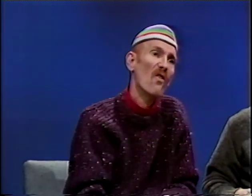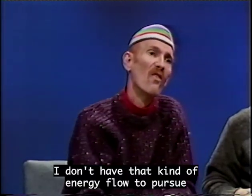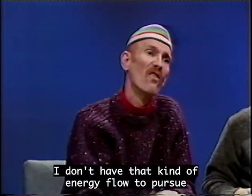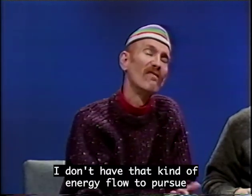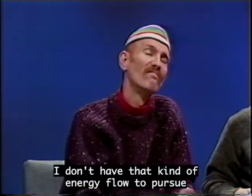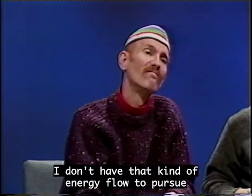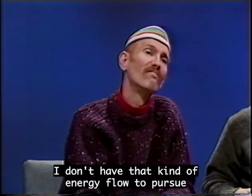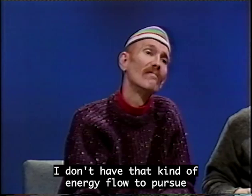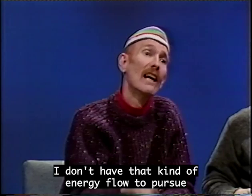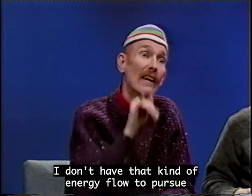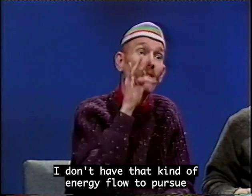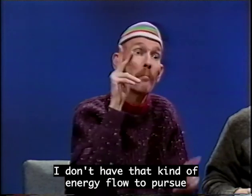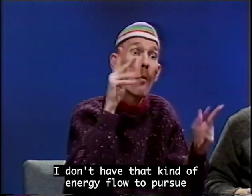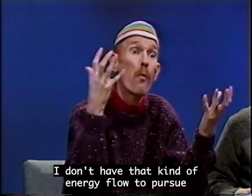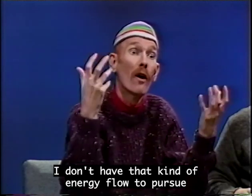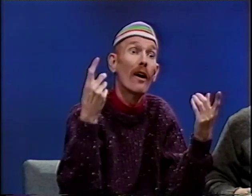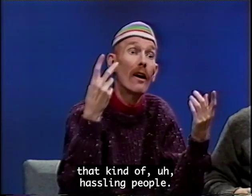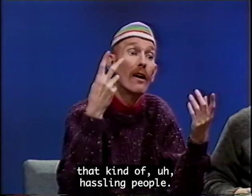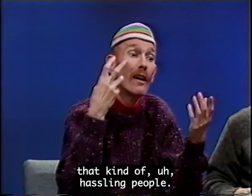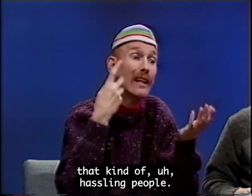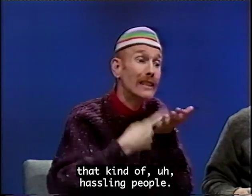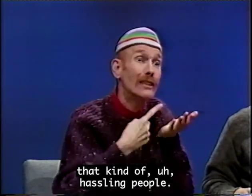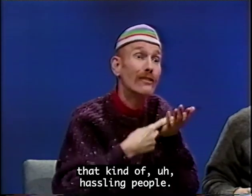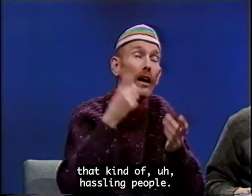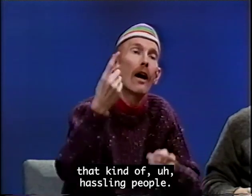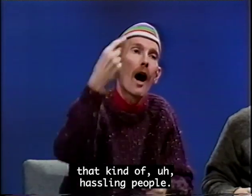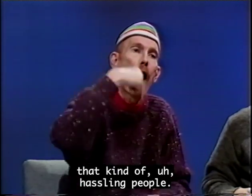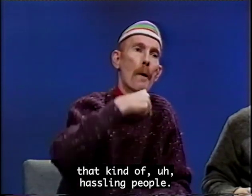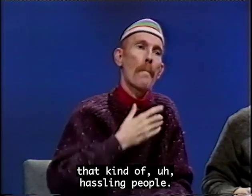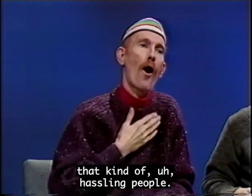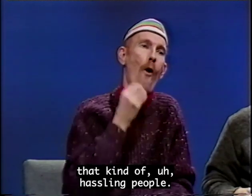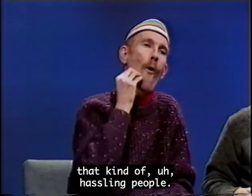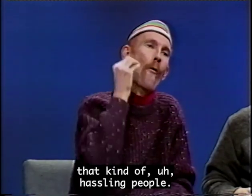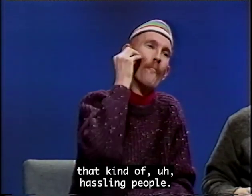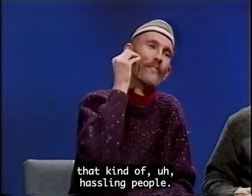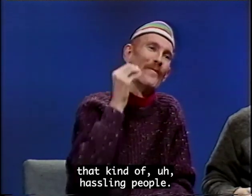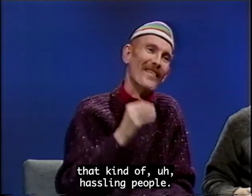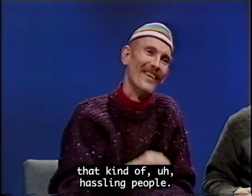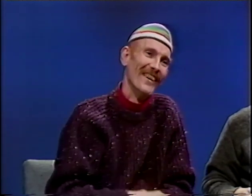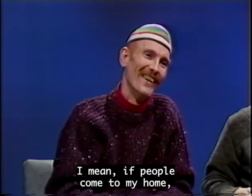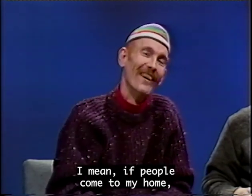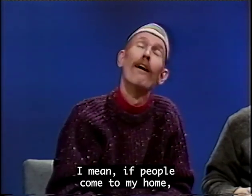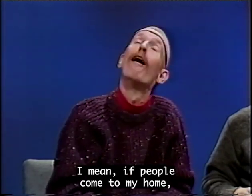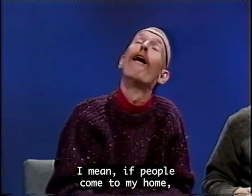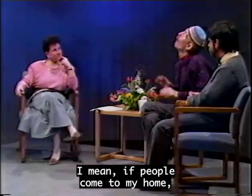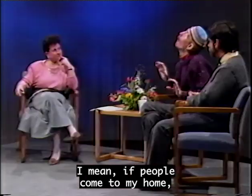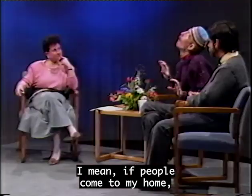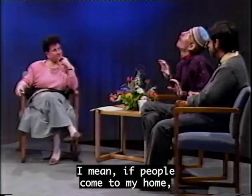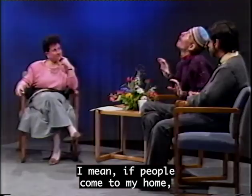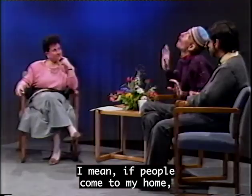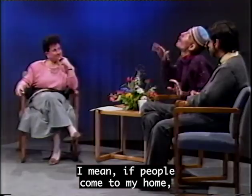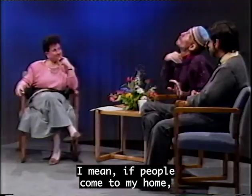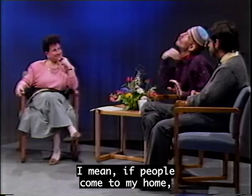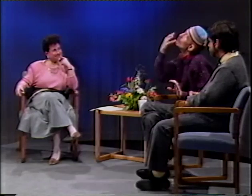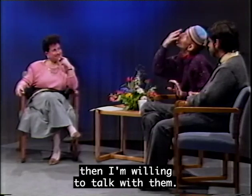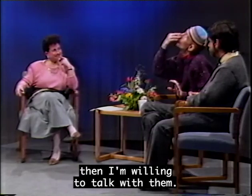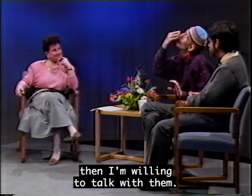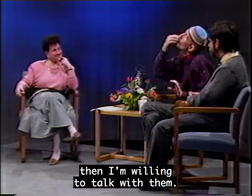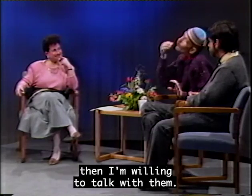I don't have that kind of energy flow to pursue that kind of hassling people. I mean, if people come to my home, then I'm willing to talk